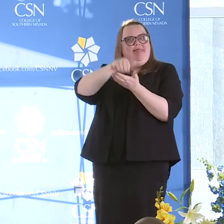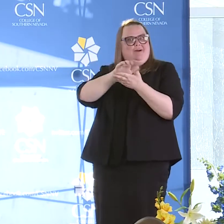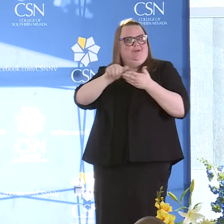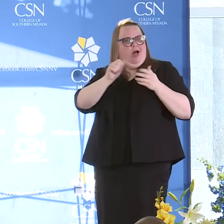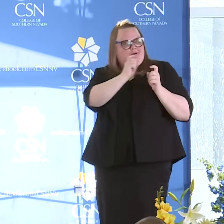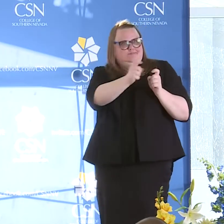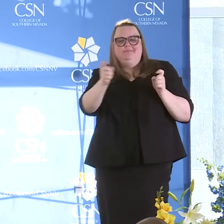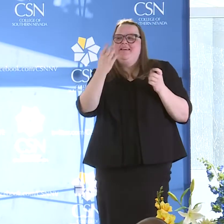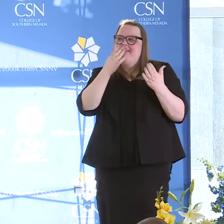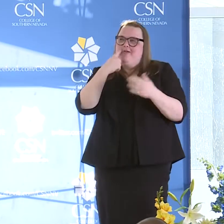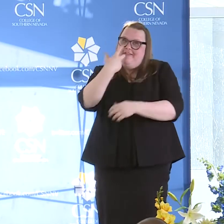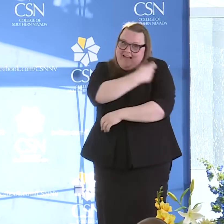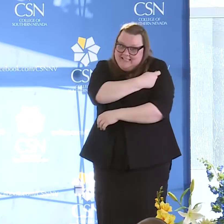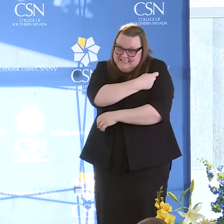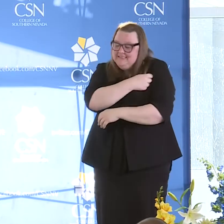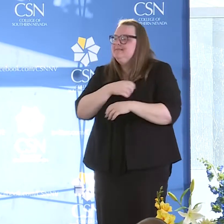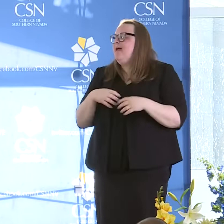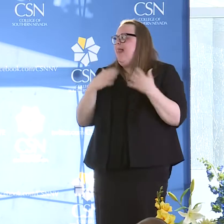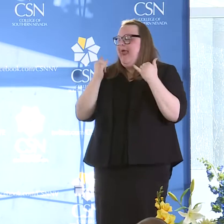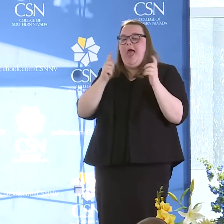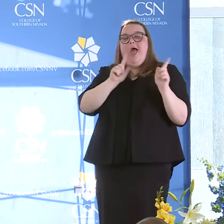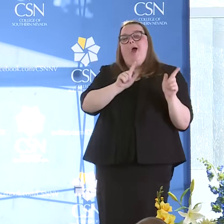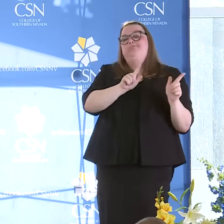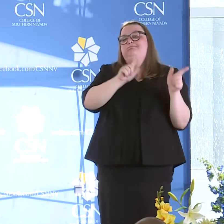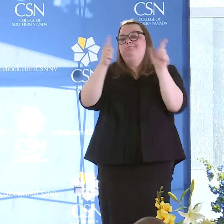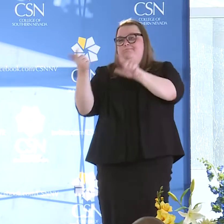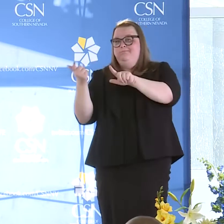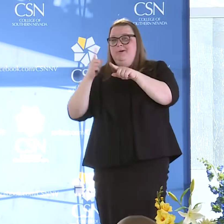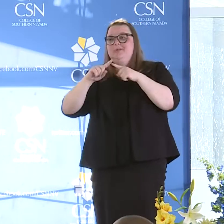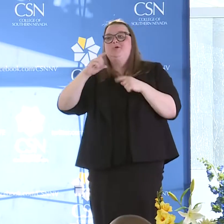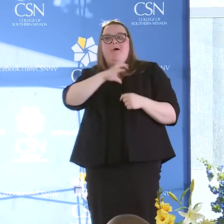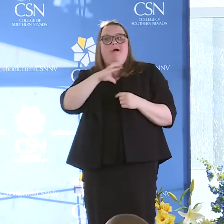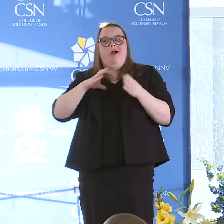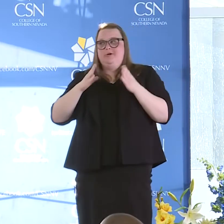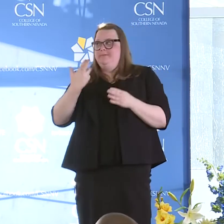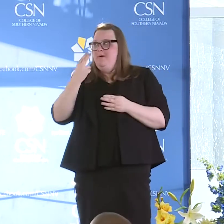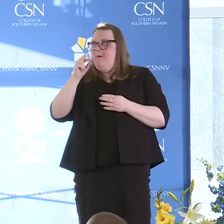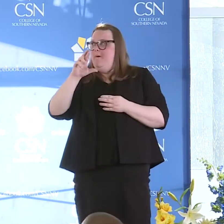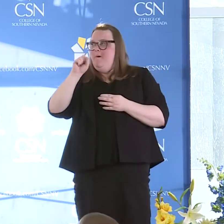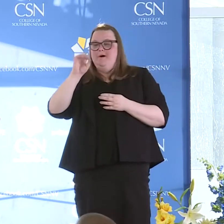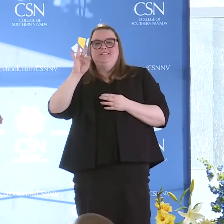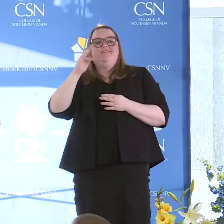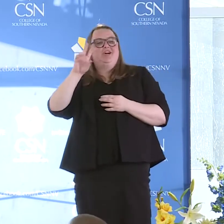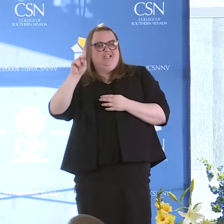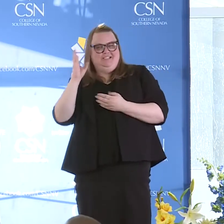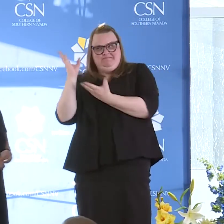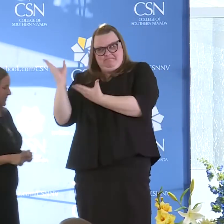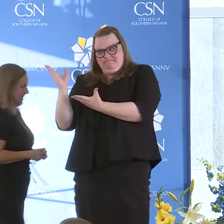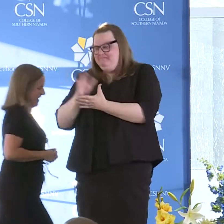getting vaccinated. And now I will turn it over to Congressman Horsford.